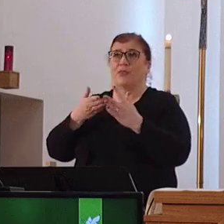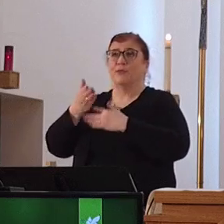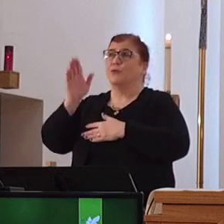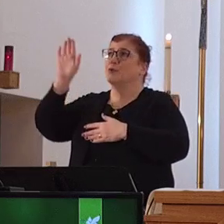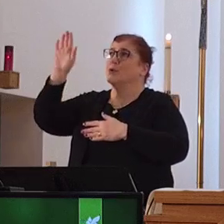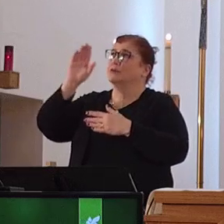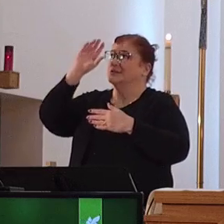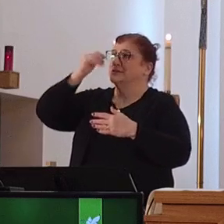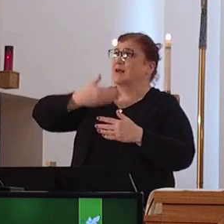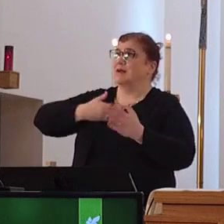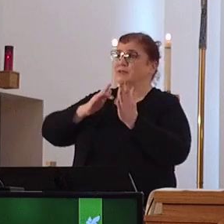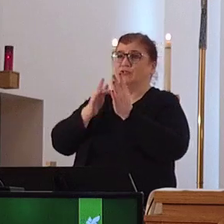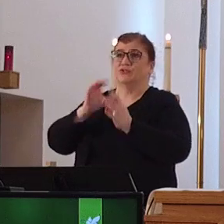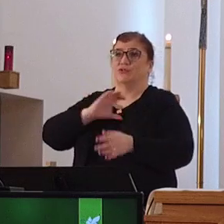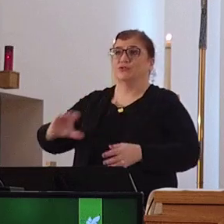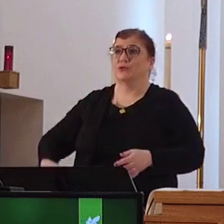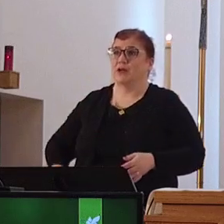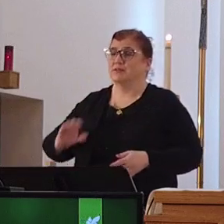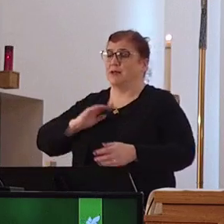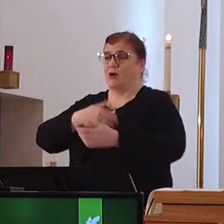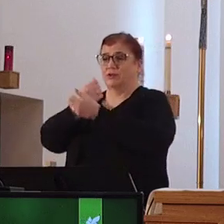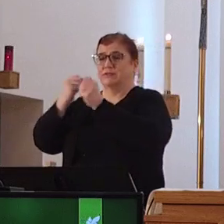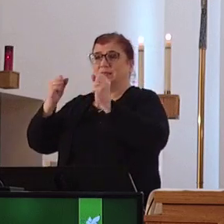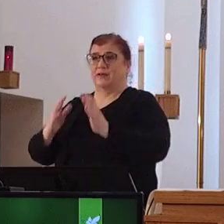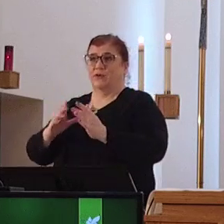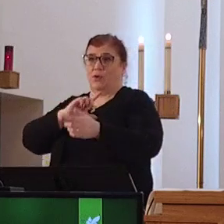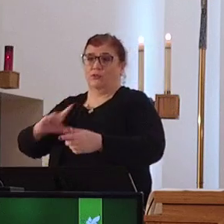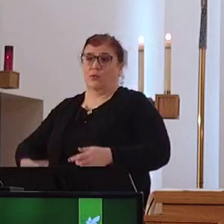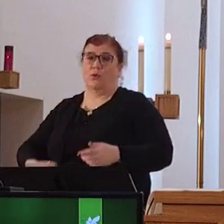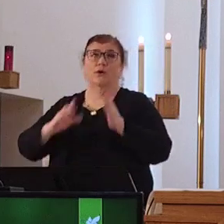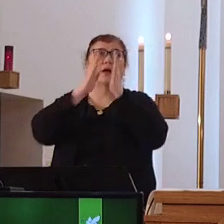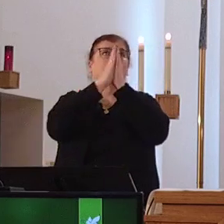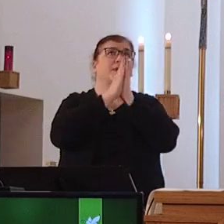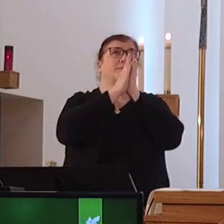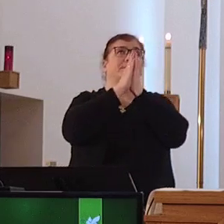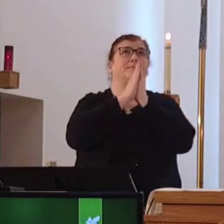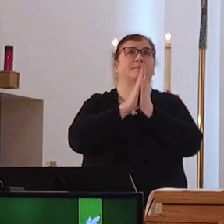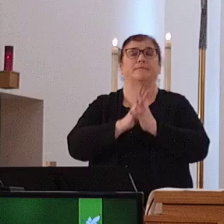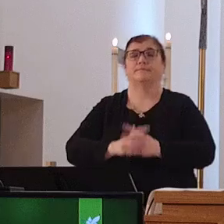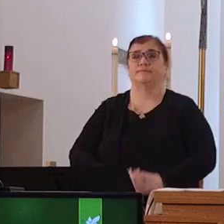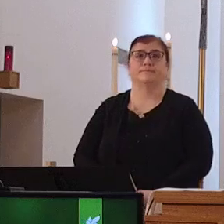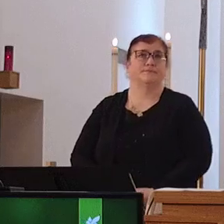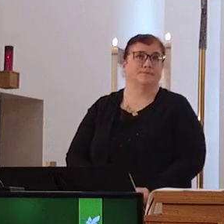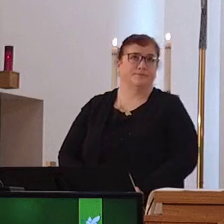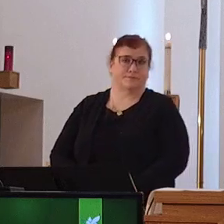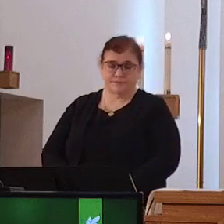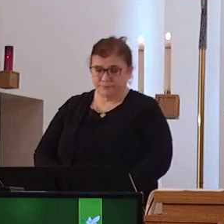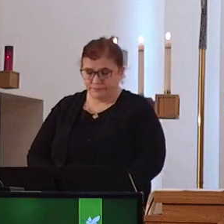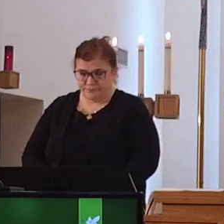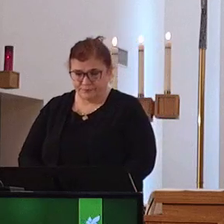Son, Jesus Christ, our Savior and Lord. Amen.